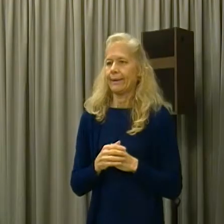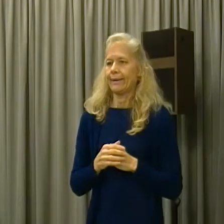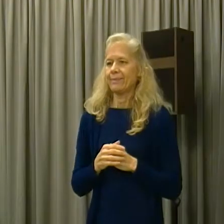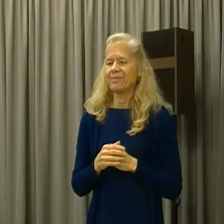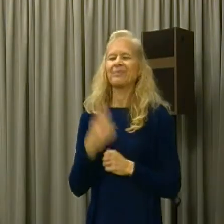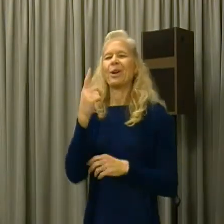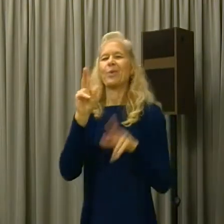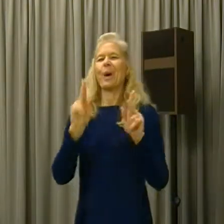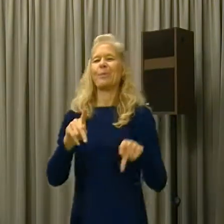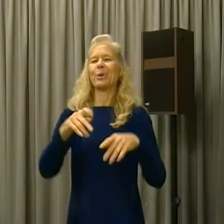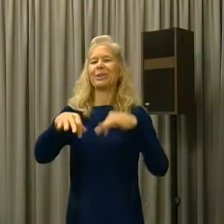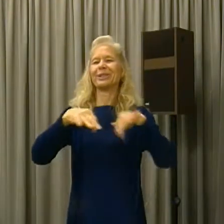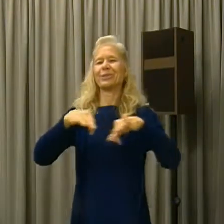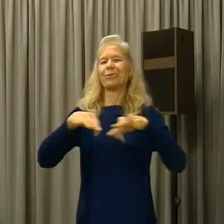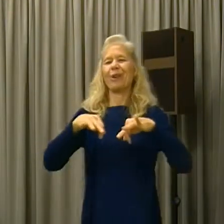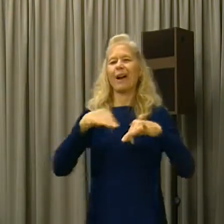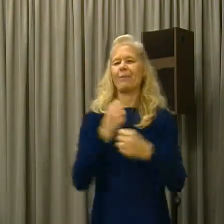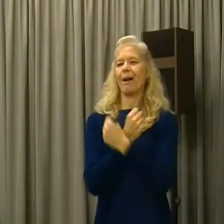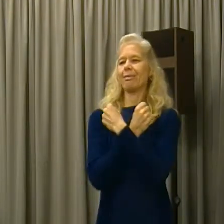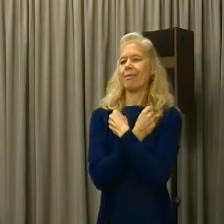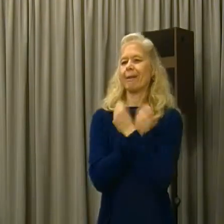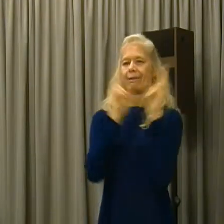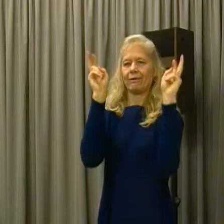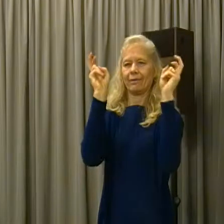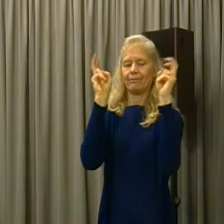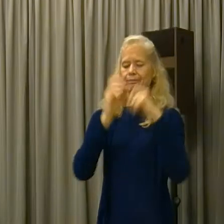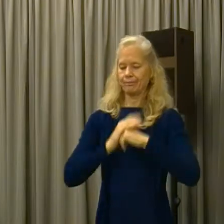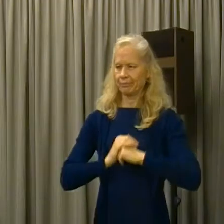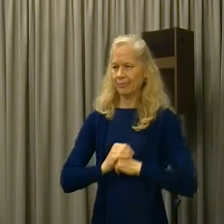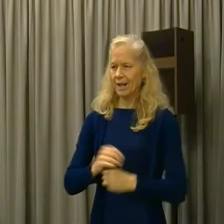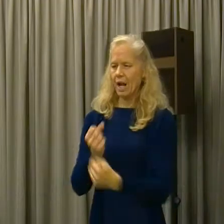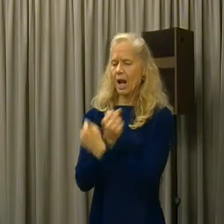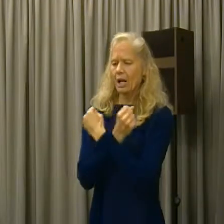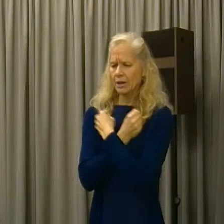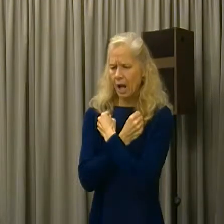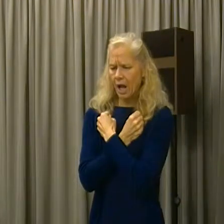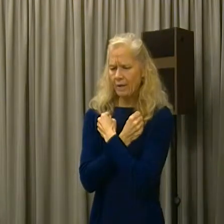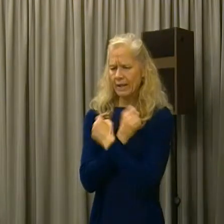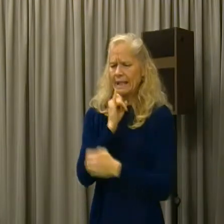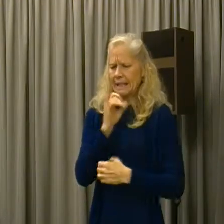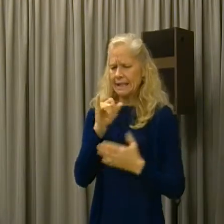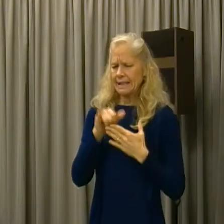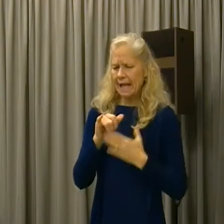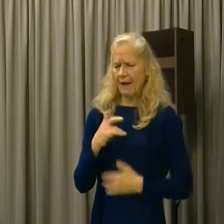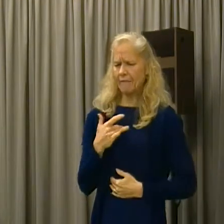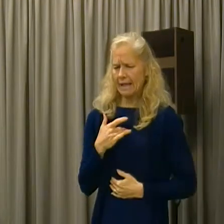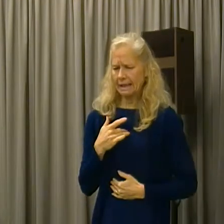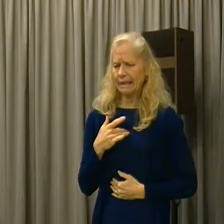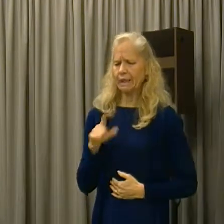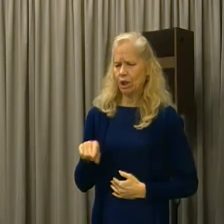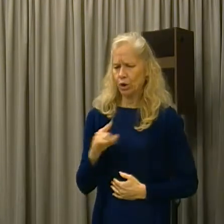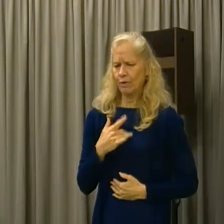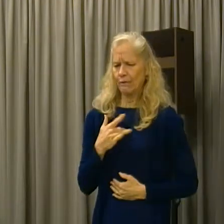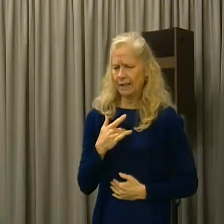Love is the feeling you feel when you feel you are feeling a feeling you feel you have never felt